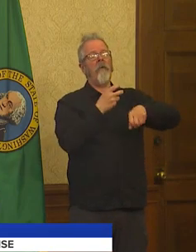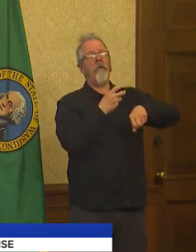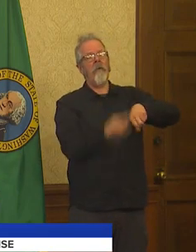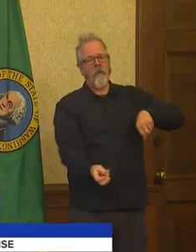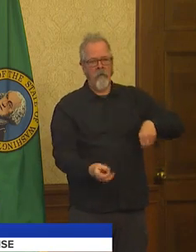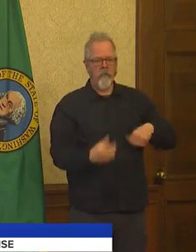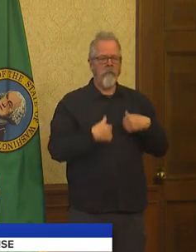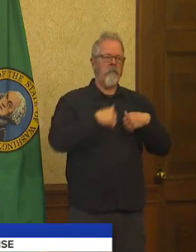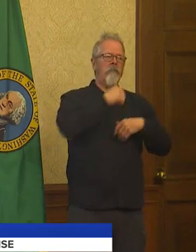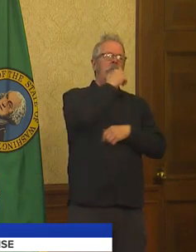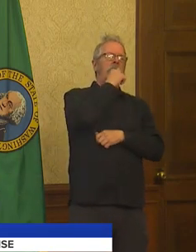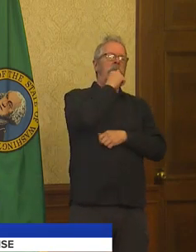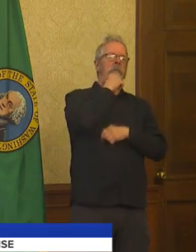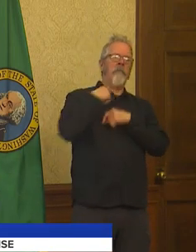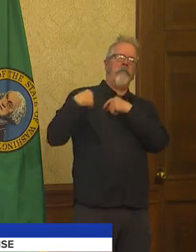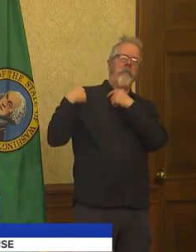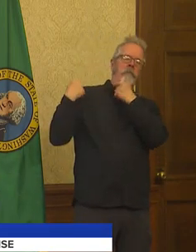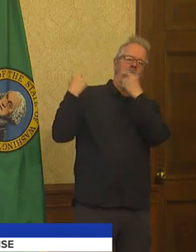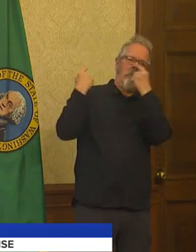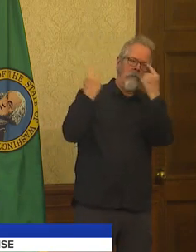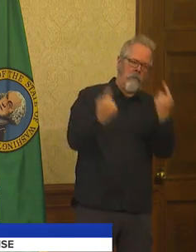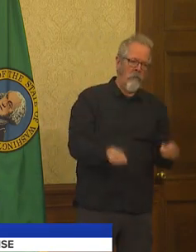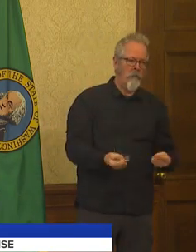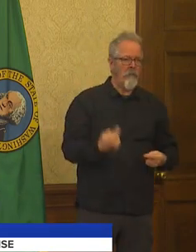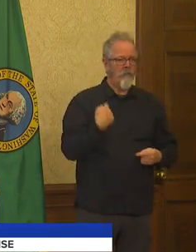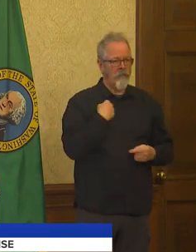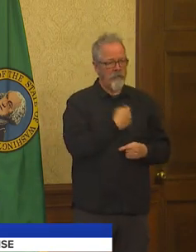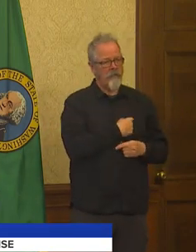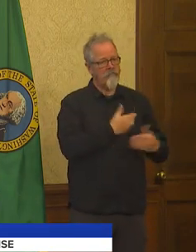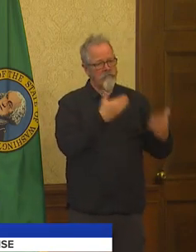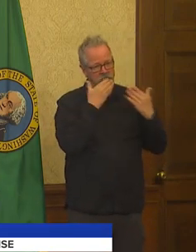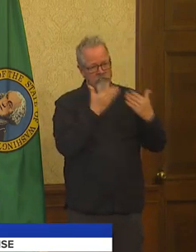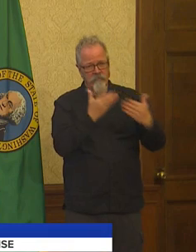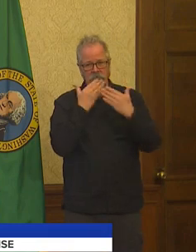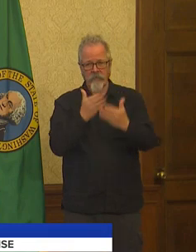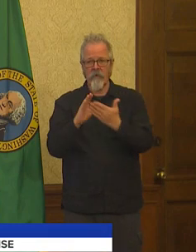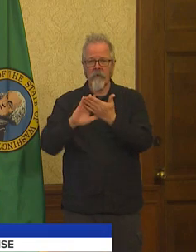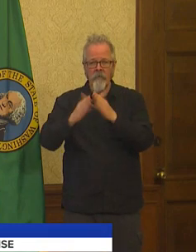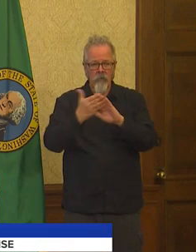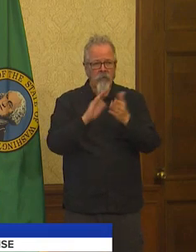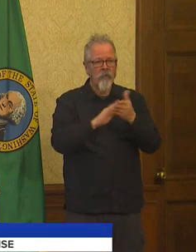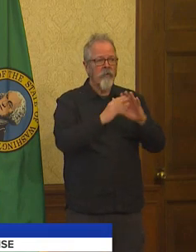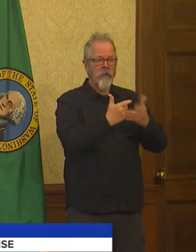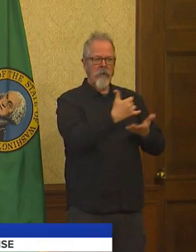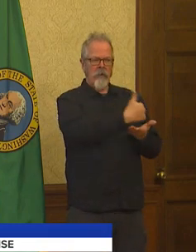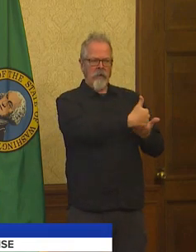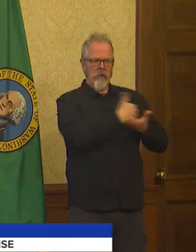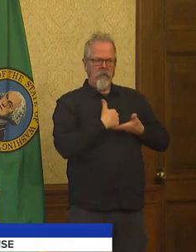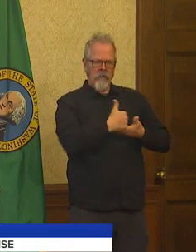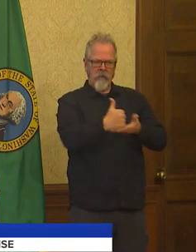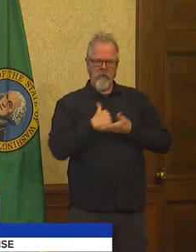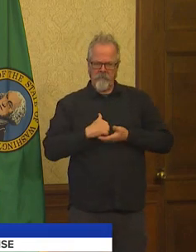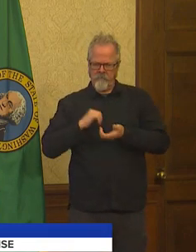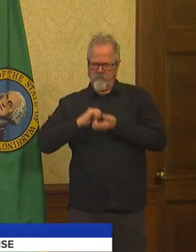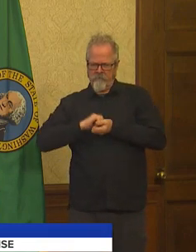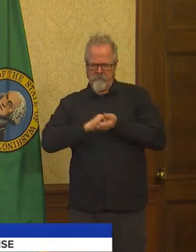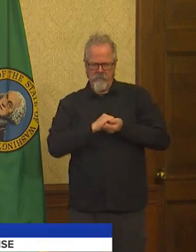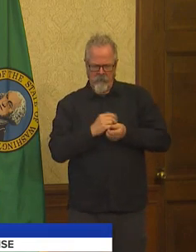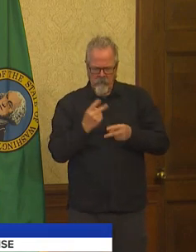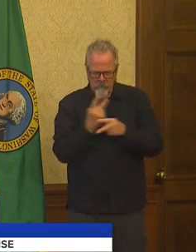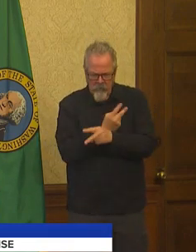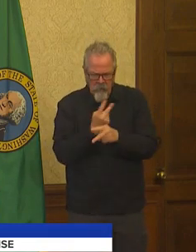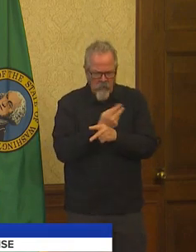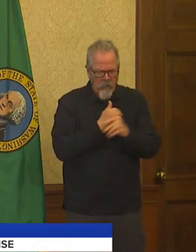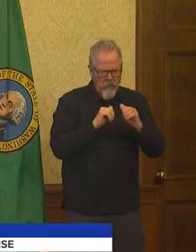appreciate the dozens of recreational community groups and leaders that are working with us daily to develop the steps to get back out safely. For